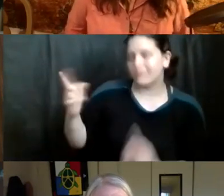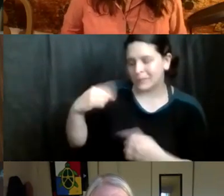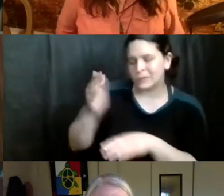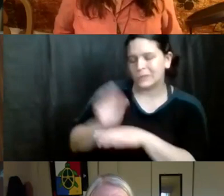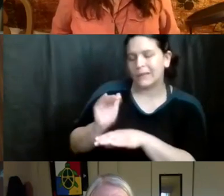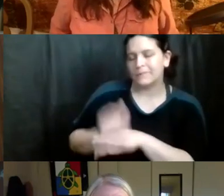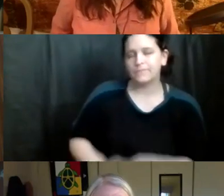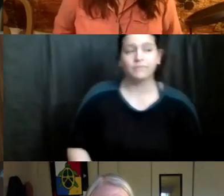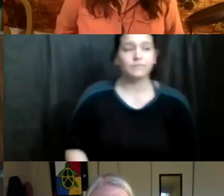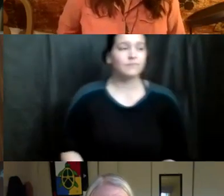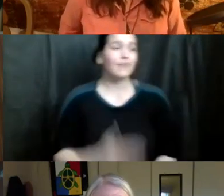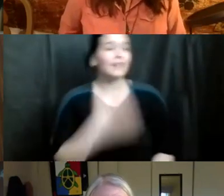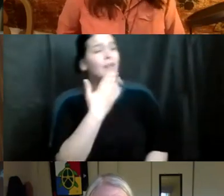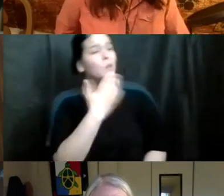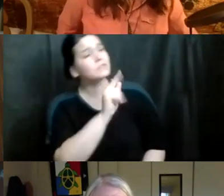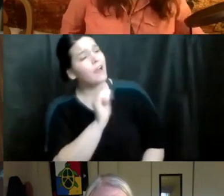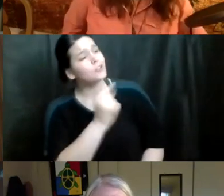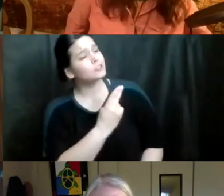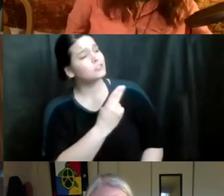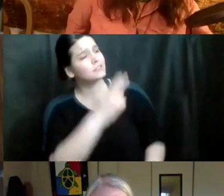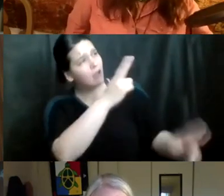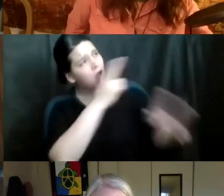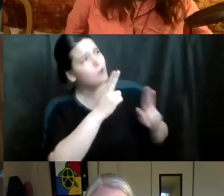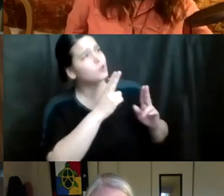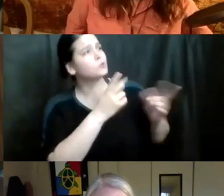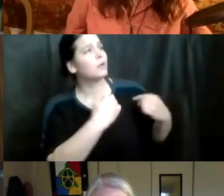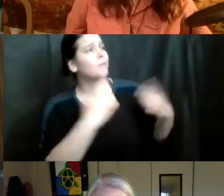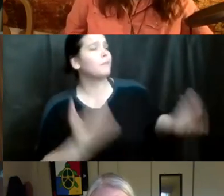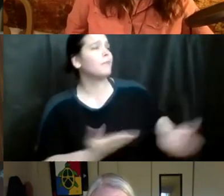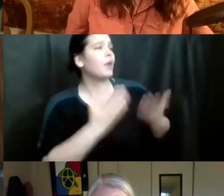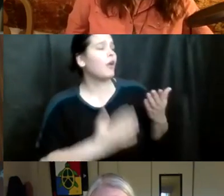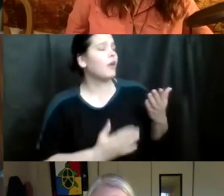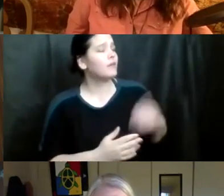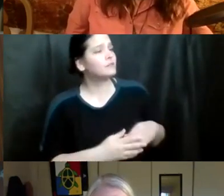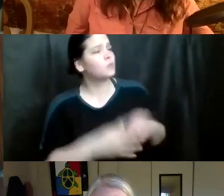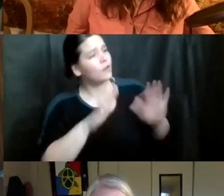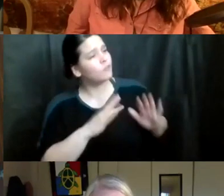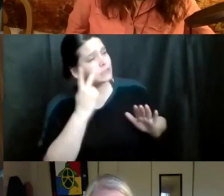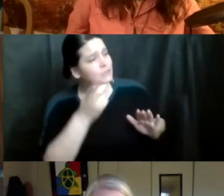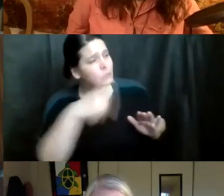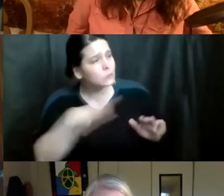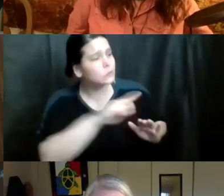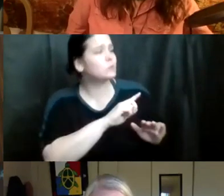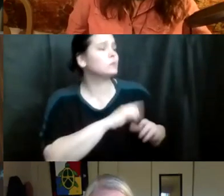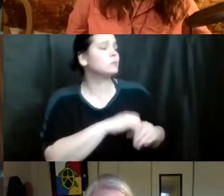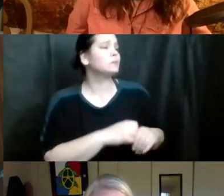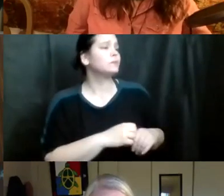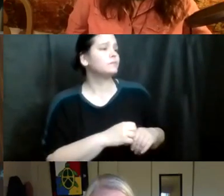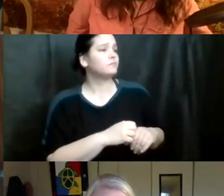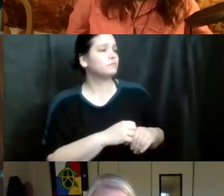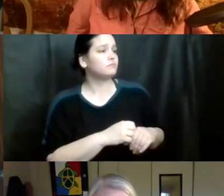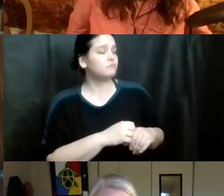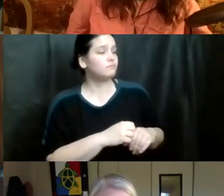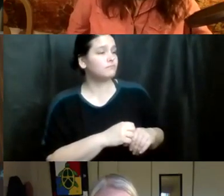Thank you, Tosh. It's an honor to be here, and it's wonderful to see you all and hear